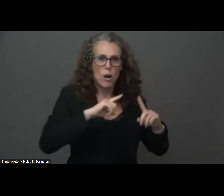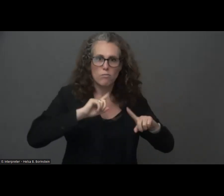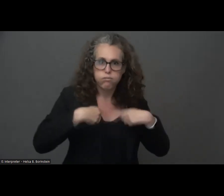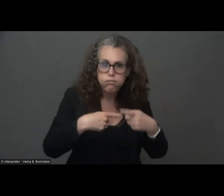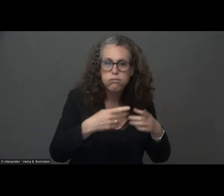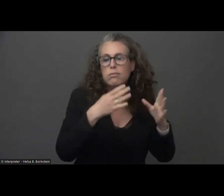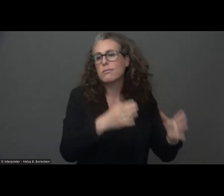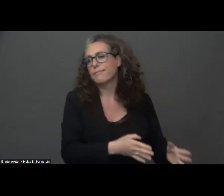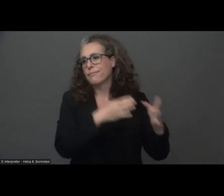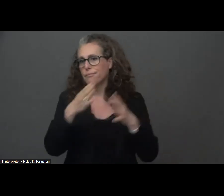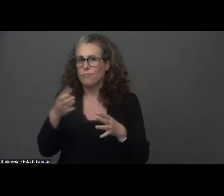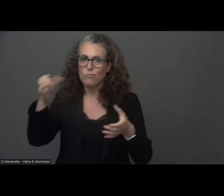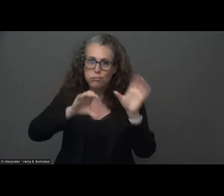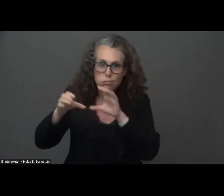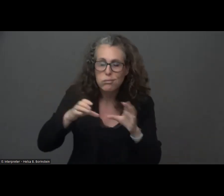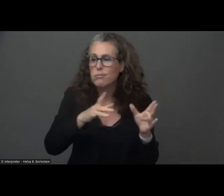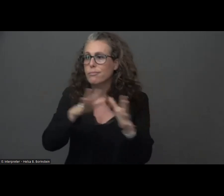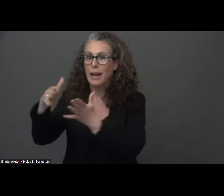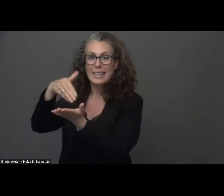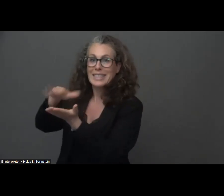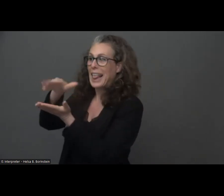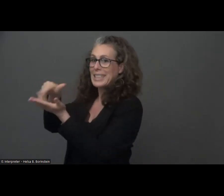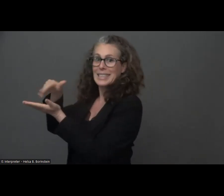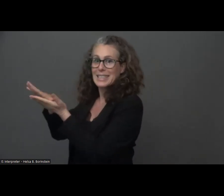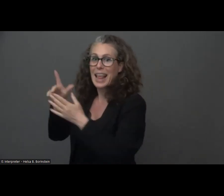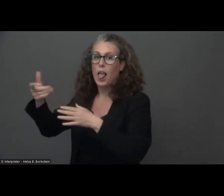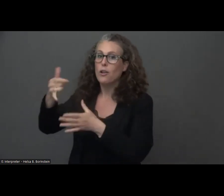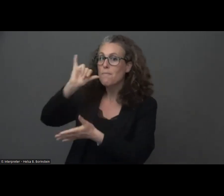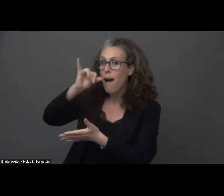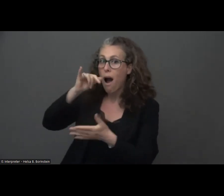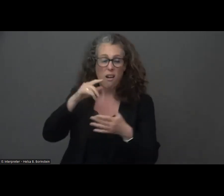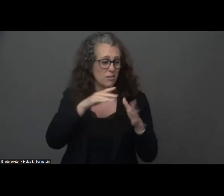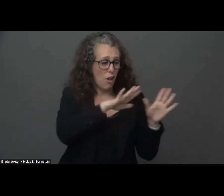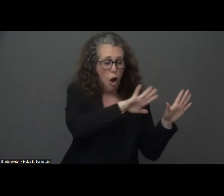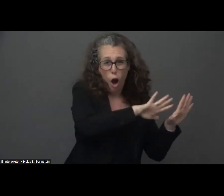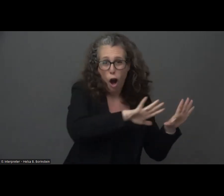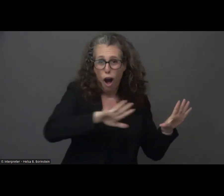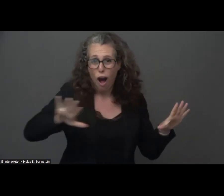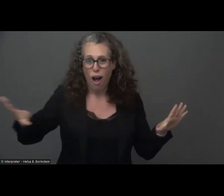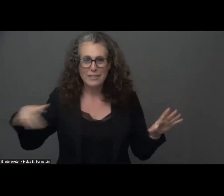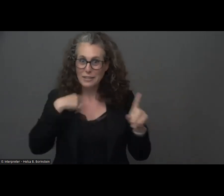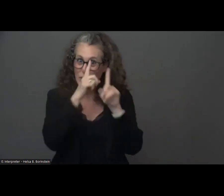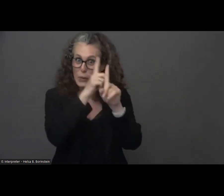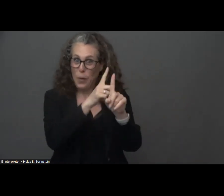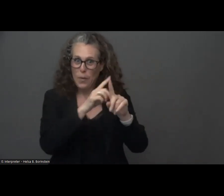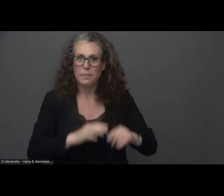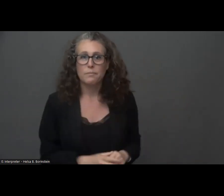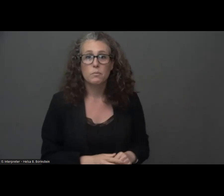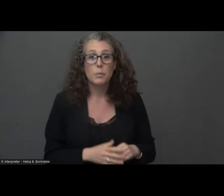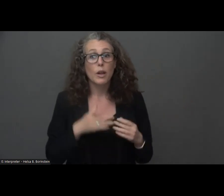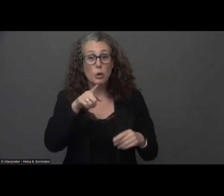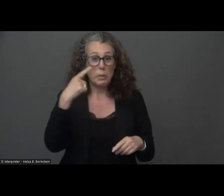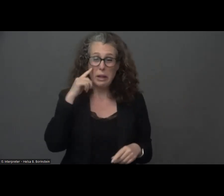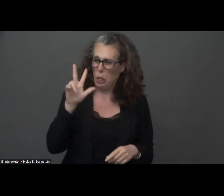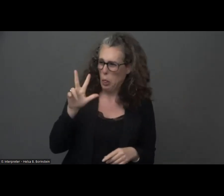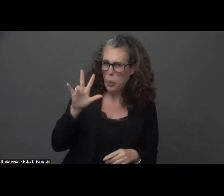our outlets, your bars, your supermarkets, your distributorship. And so 3% might sound small, but it's